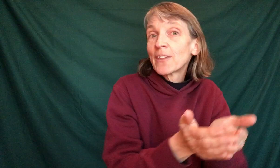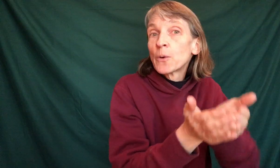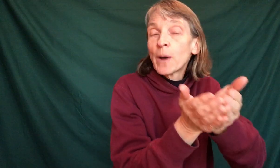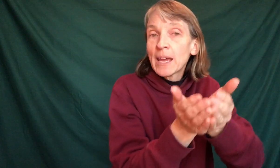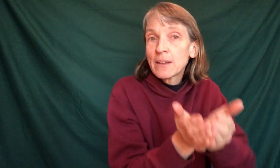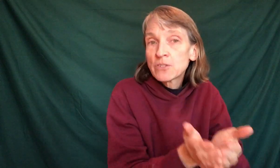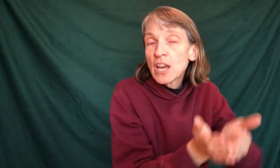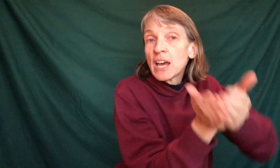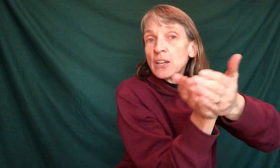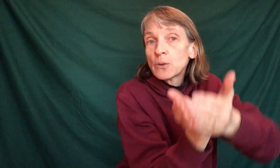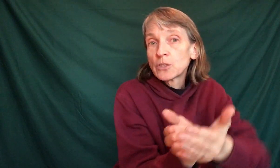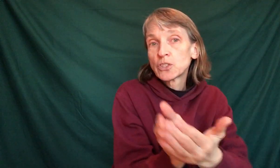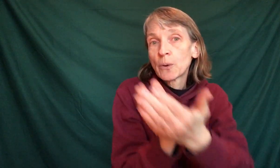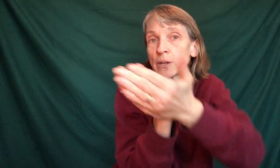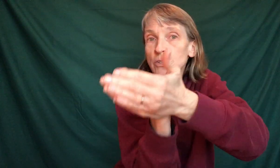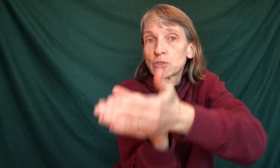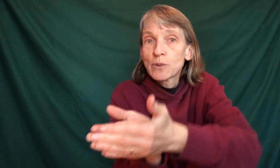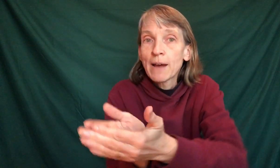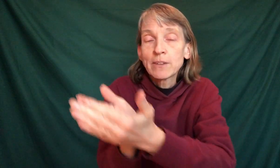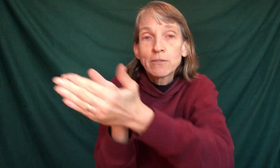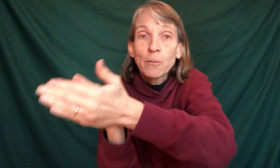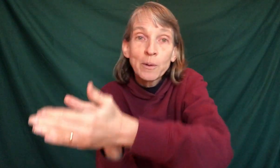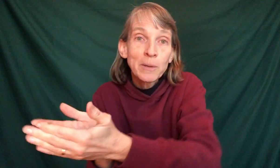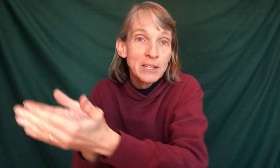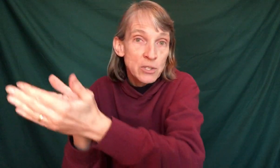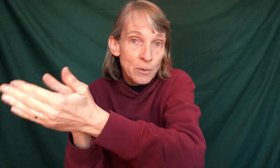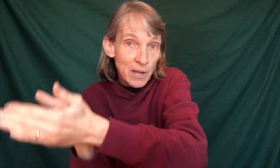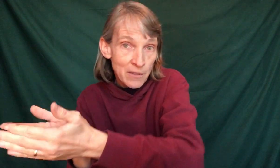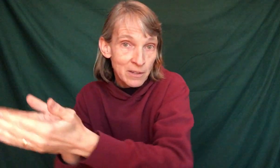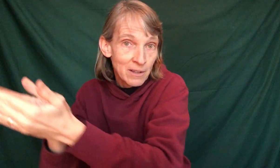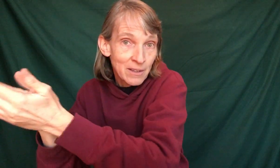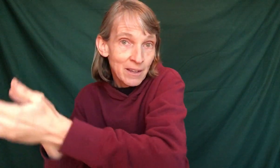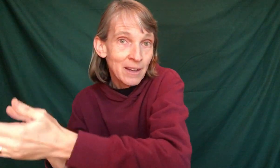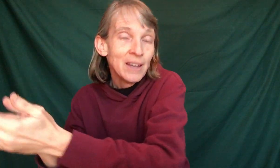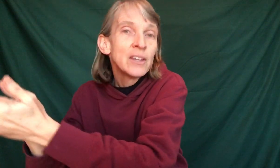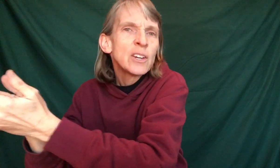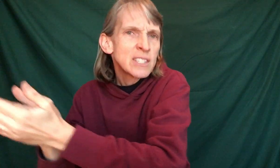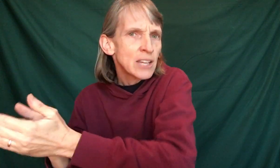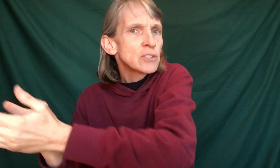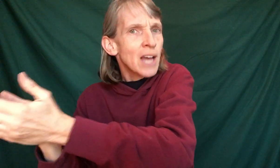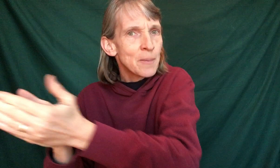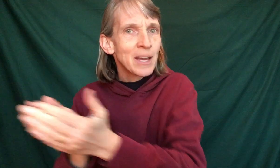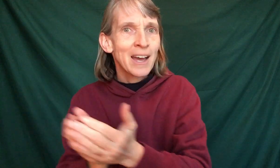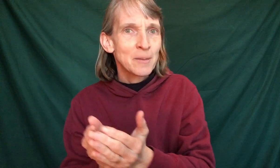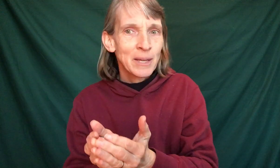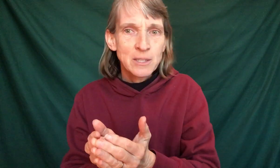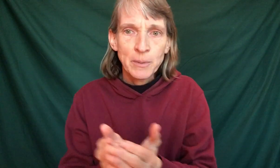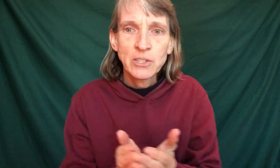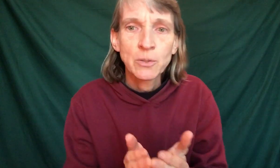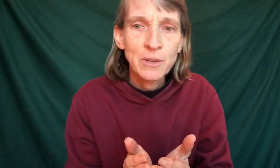on the waves. You can show it traveling from one place to another. You can take your time and kind of paint a picture with the